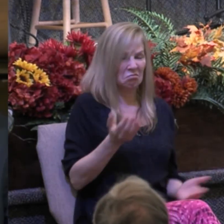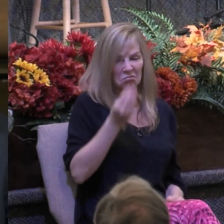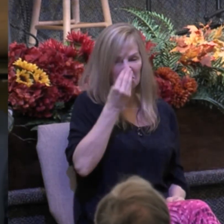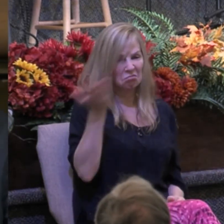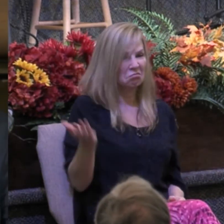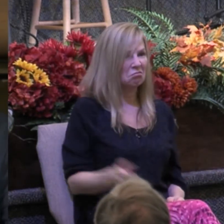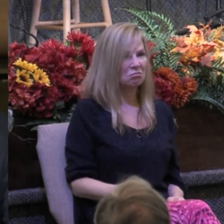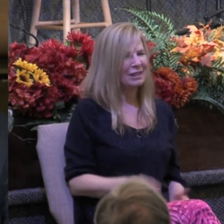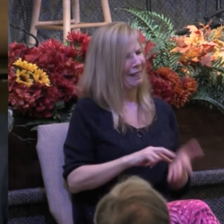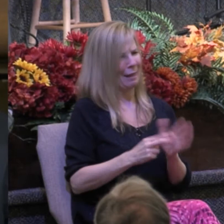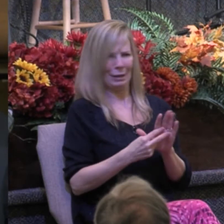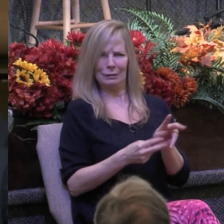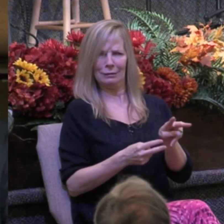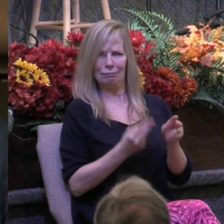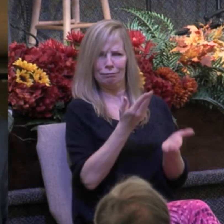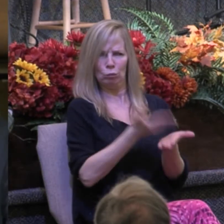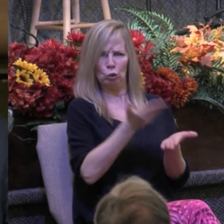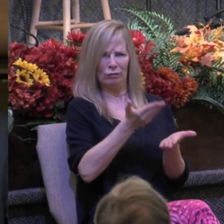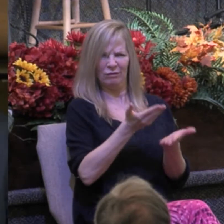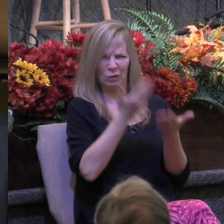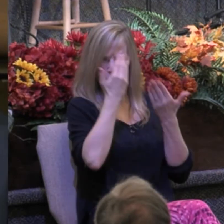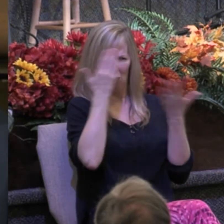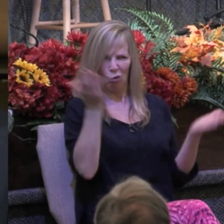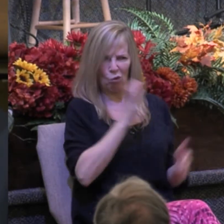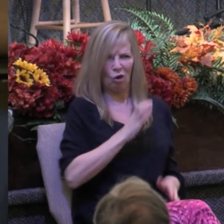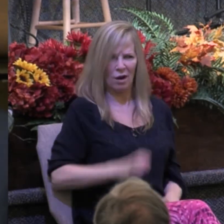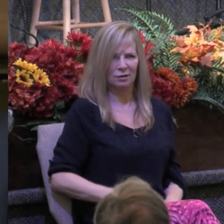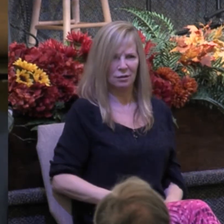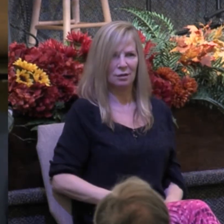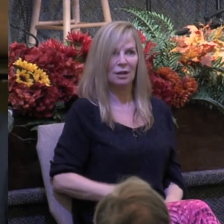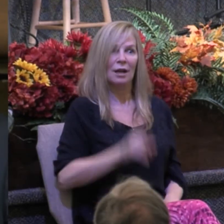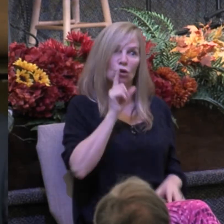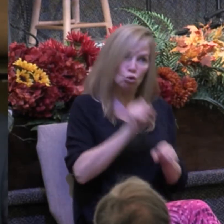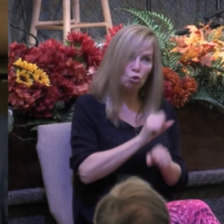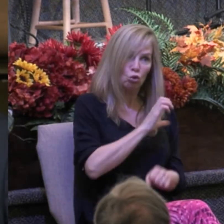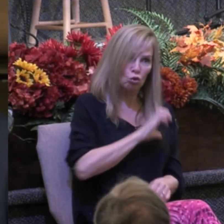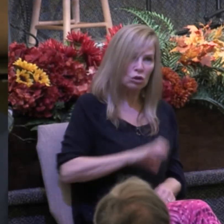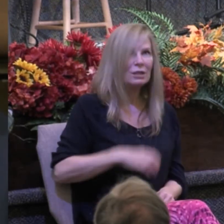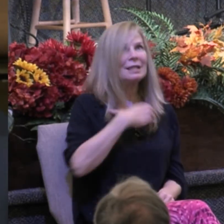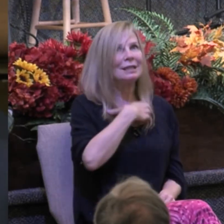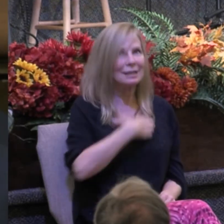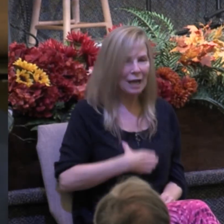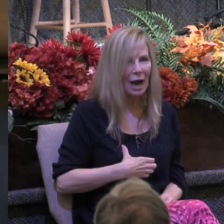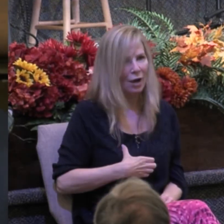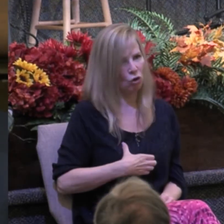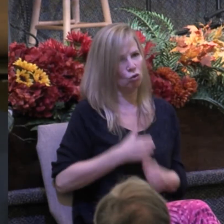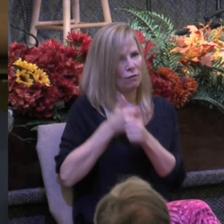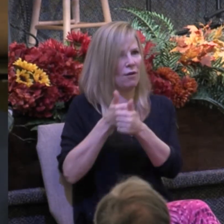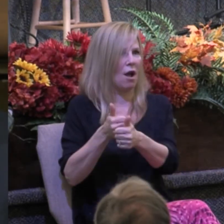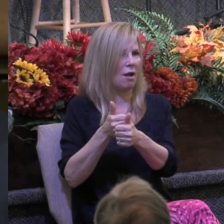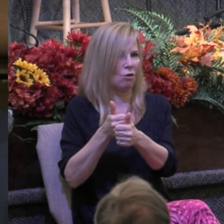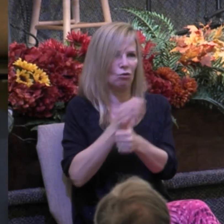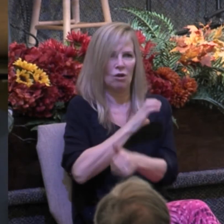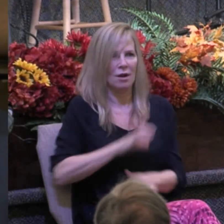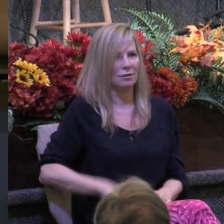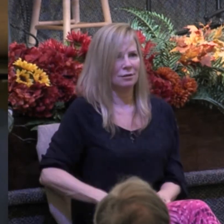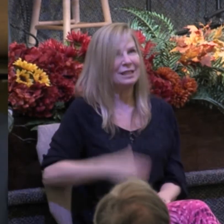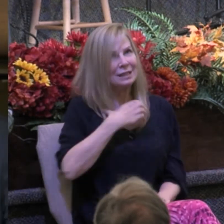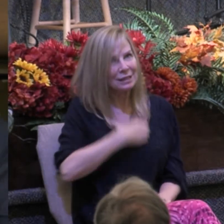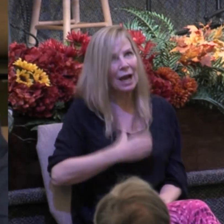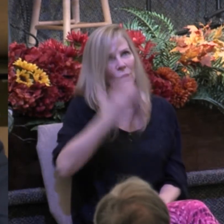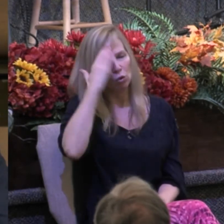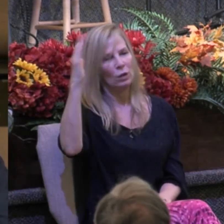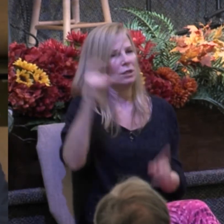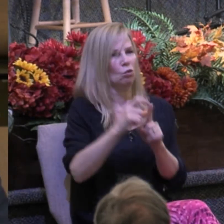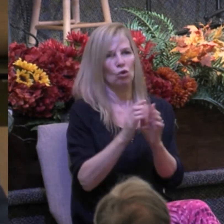true Christians follow Christ. True Christians desire to obey His Word. Even when they blow it, they do what Peter